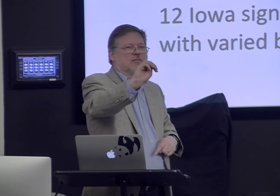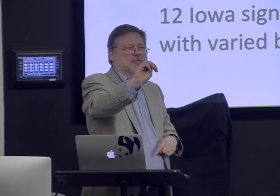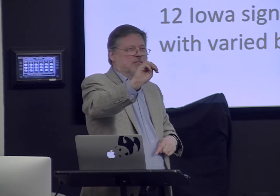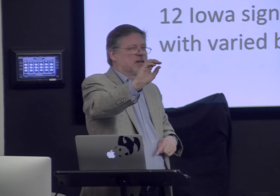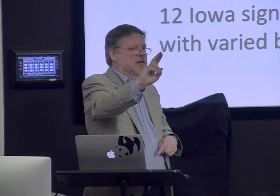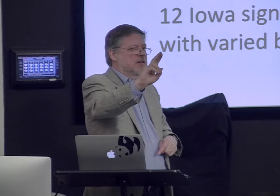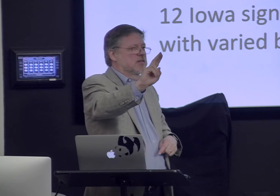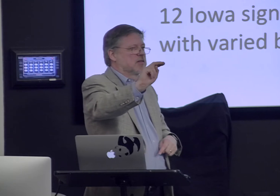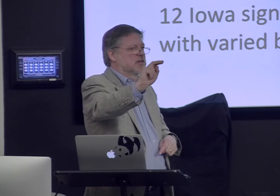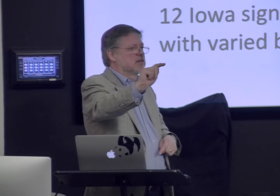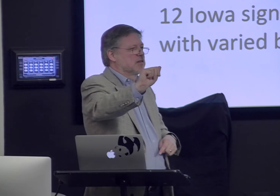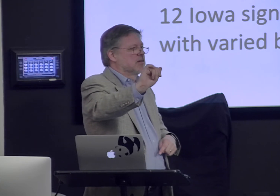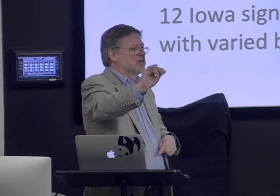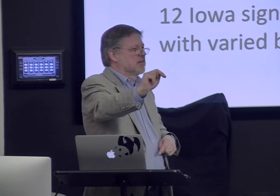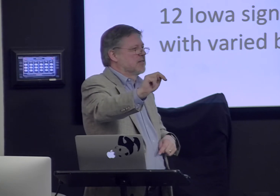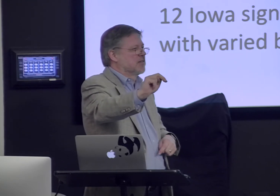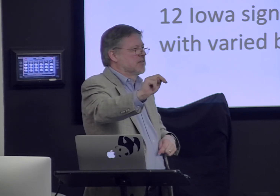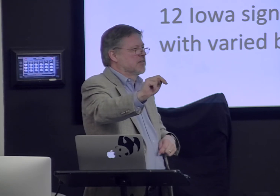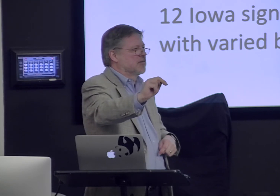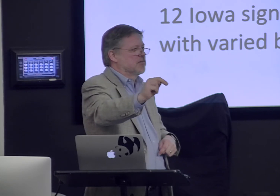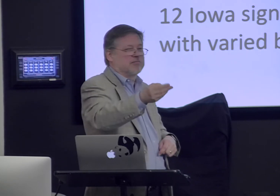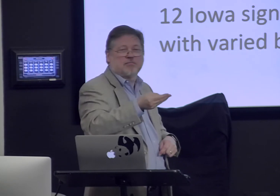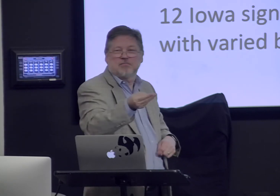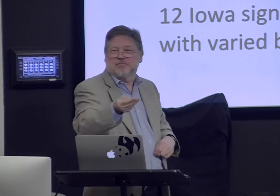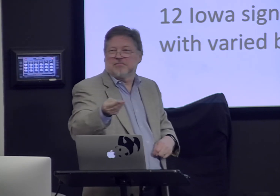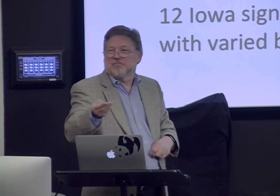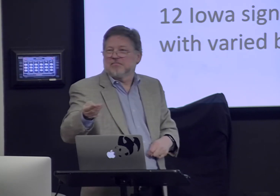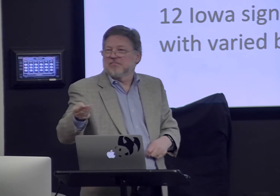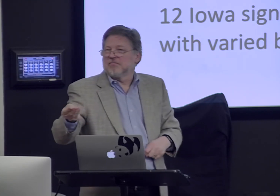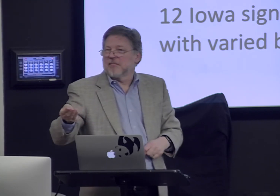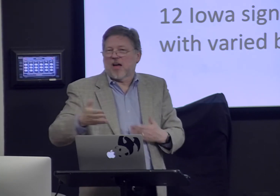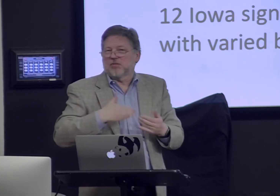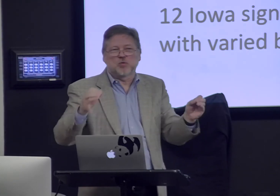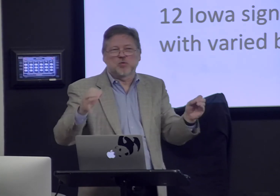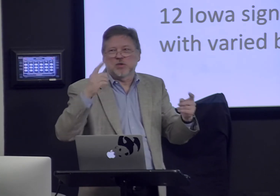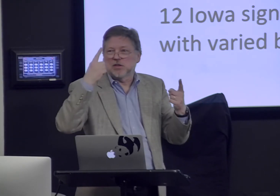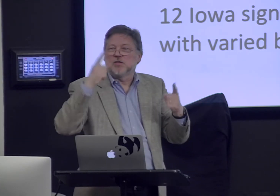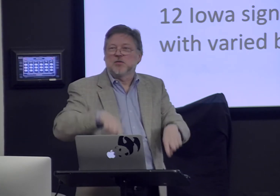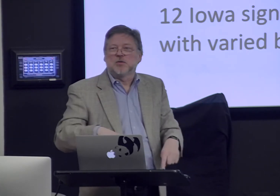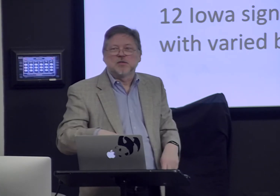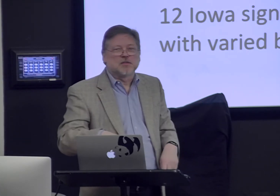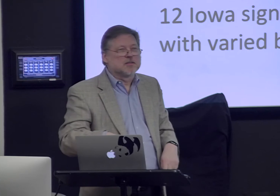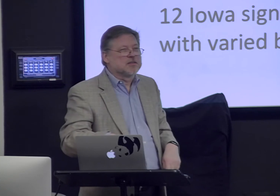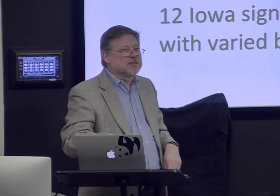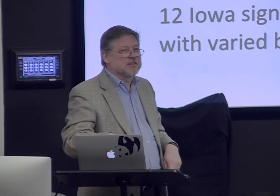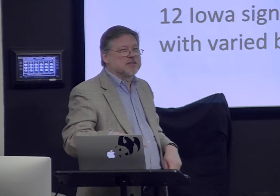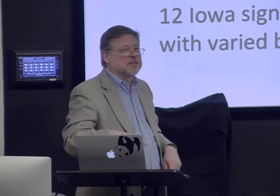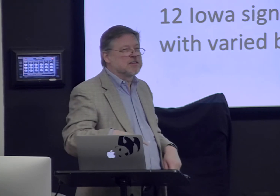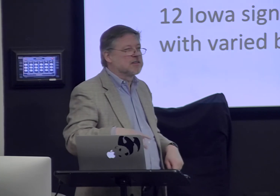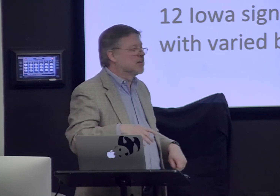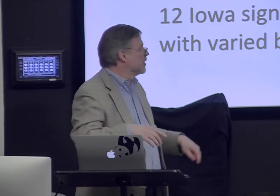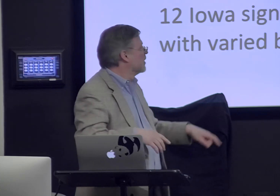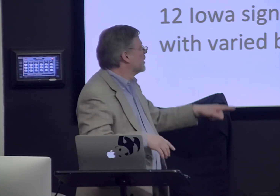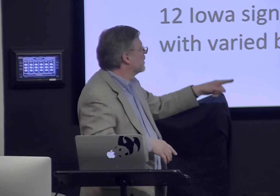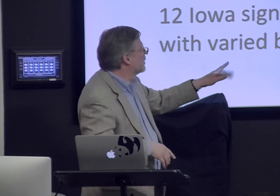showed where there was a great deal of consistency. The one item from the word list that had the most